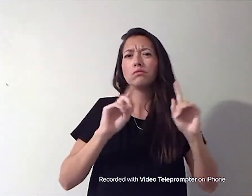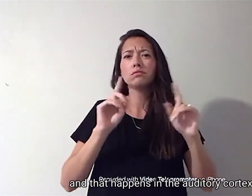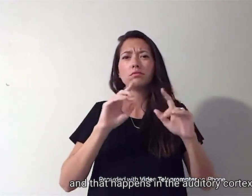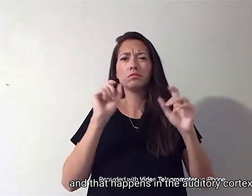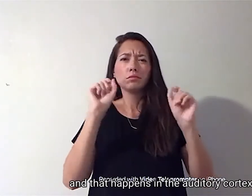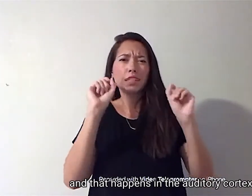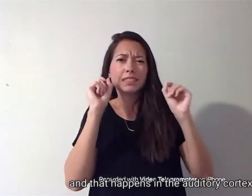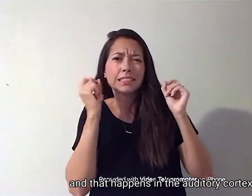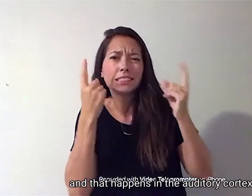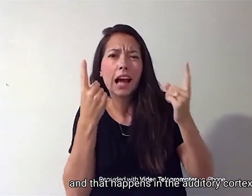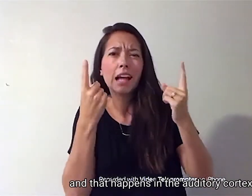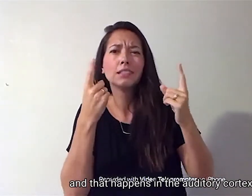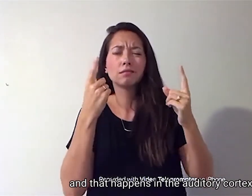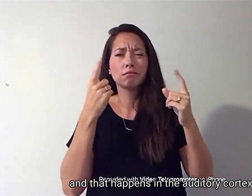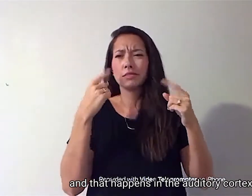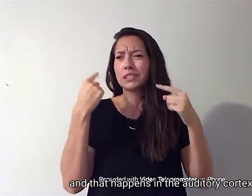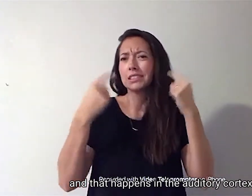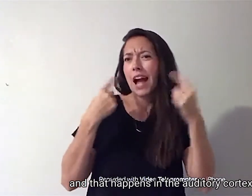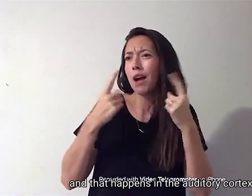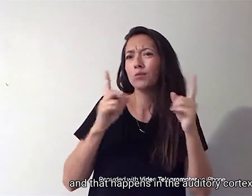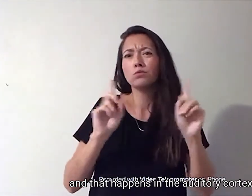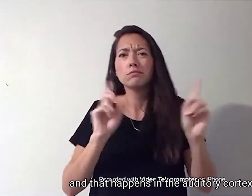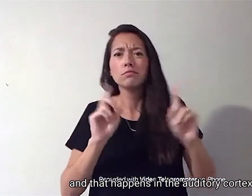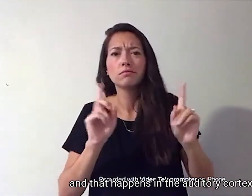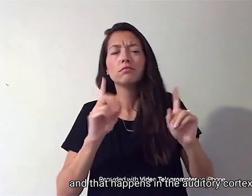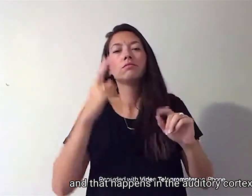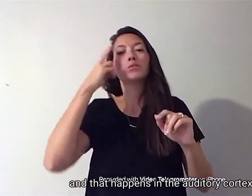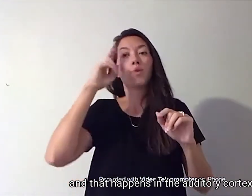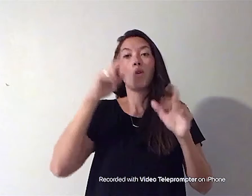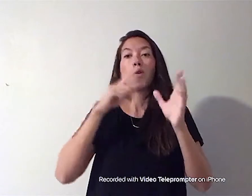And that happens in the auditory cortex.